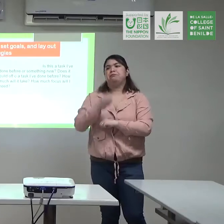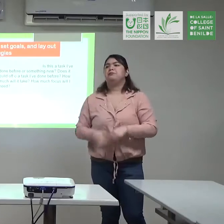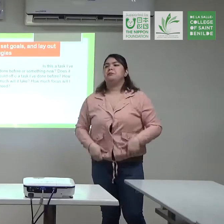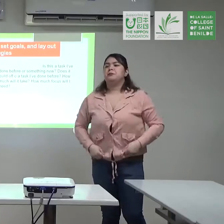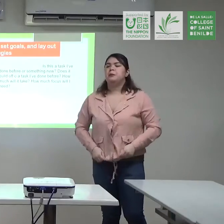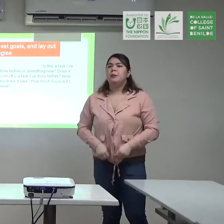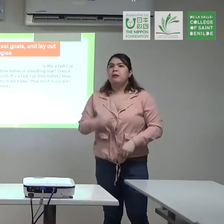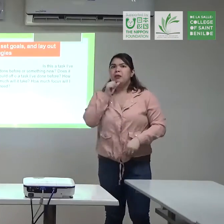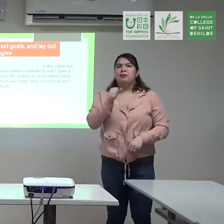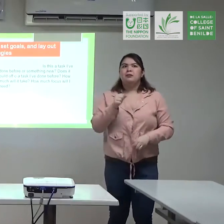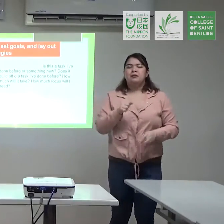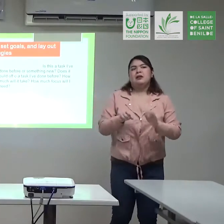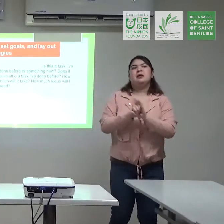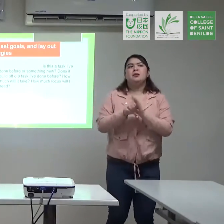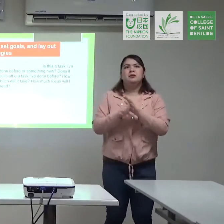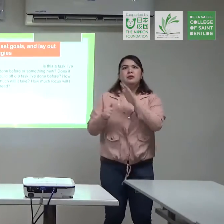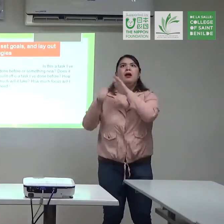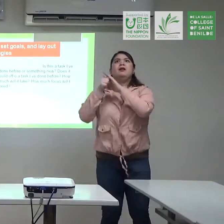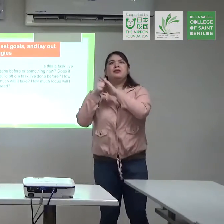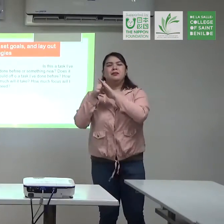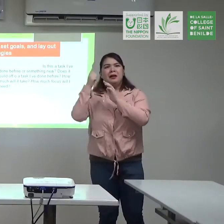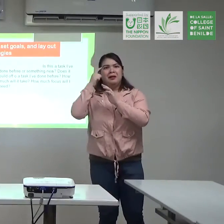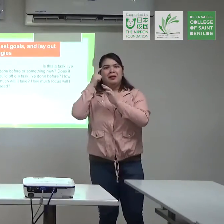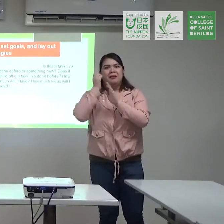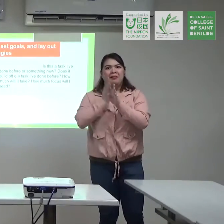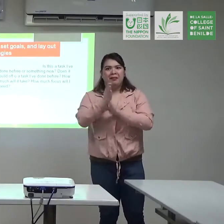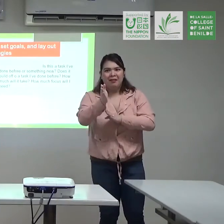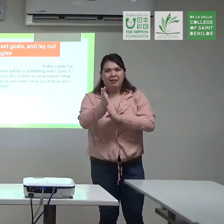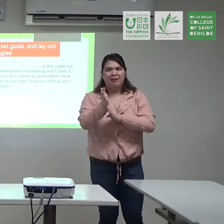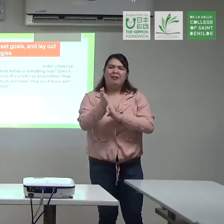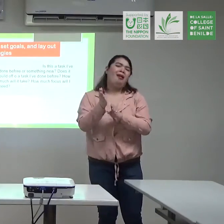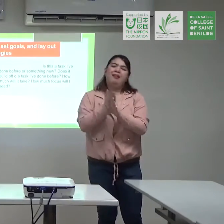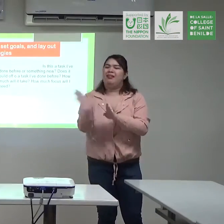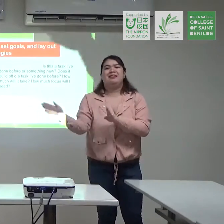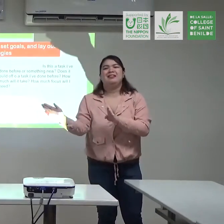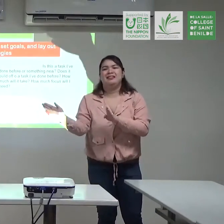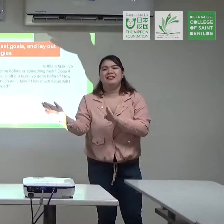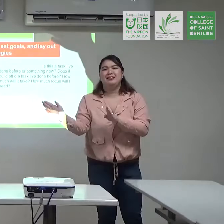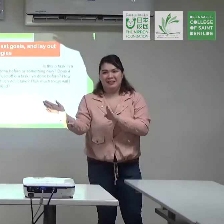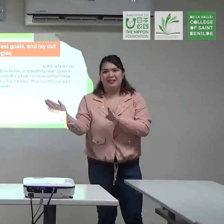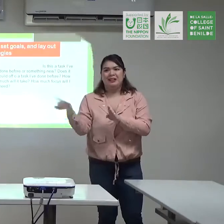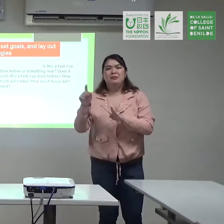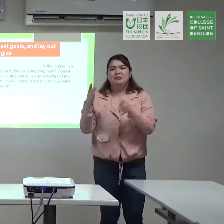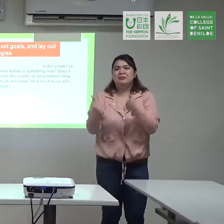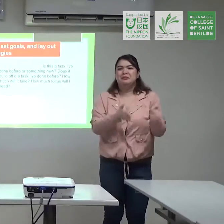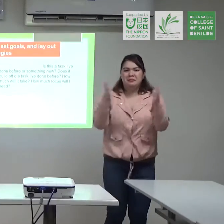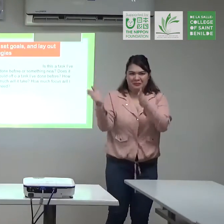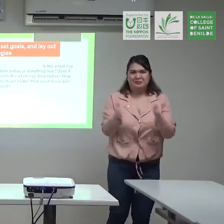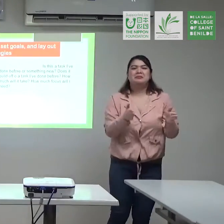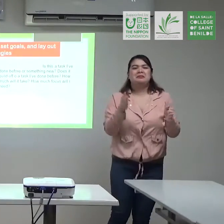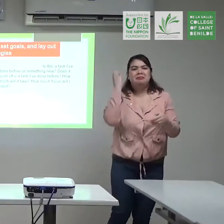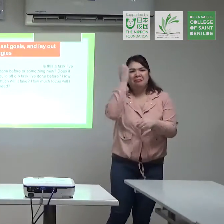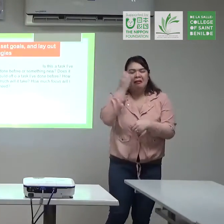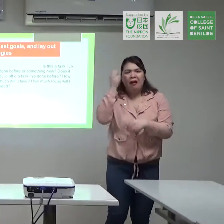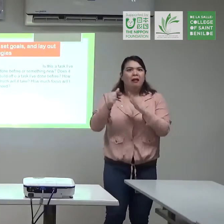Hindi yung isip ka lang ng walang direction. It's a purposeful thinking of what you're